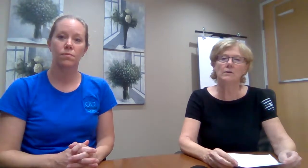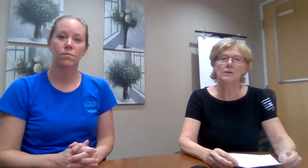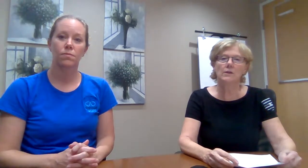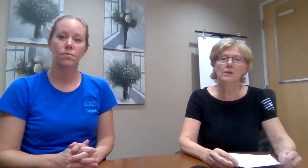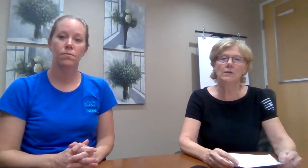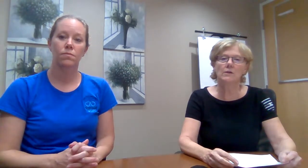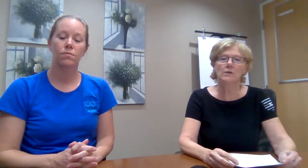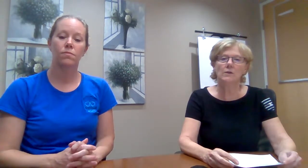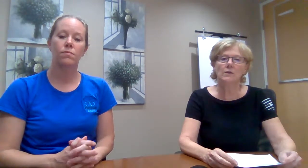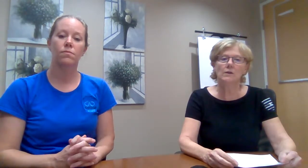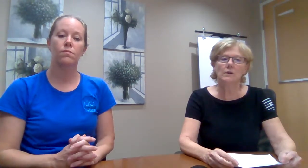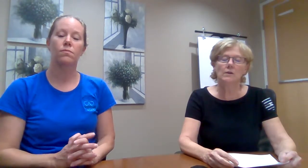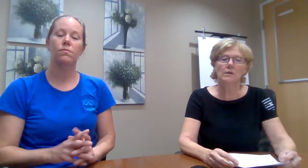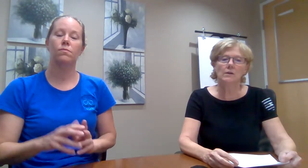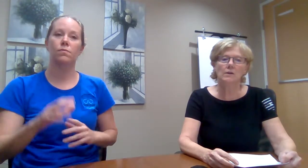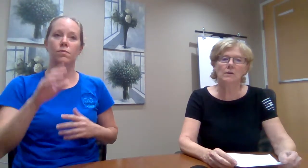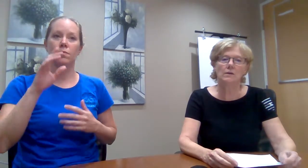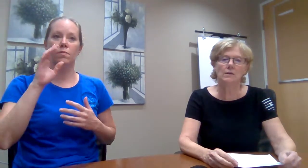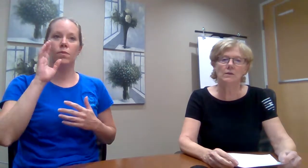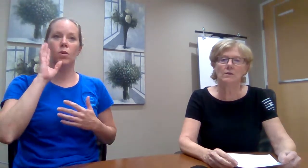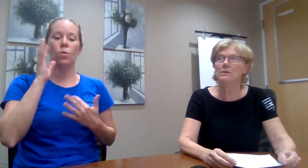We're going to wait till